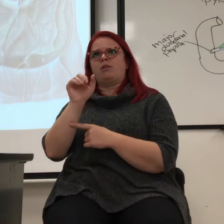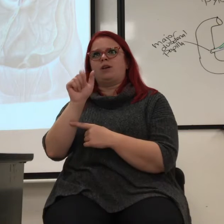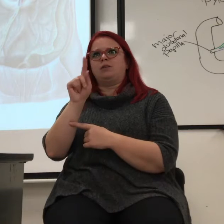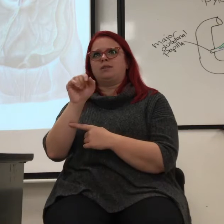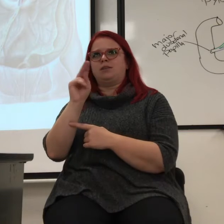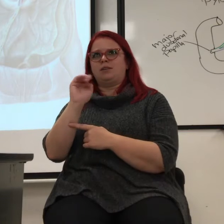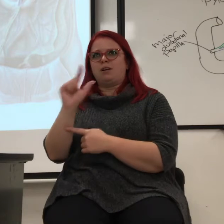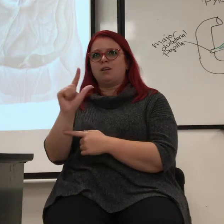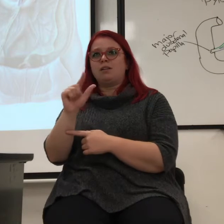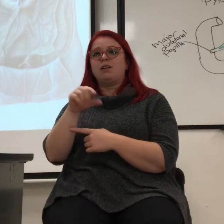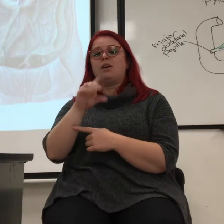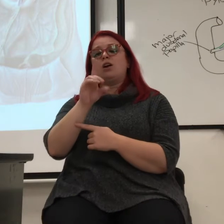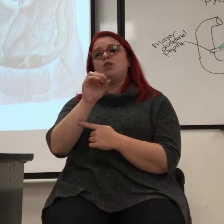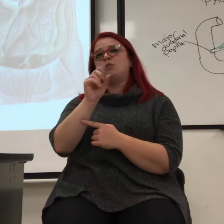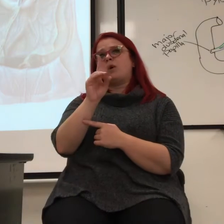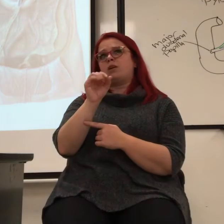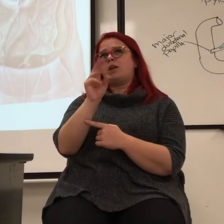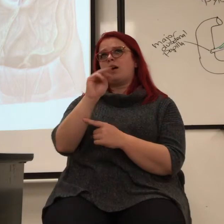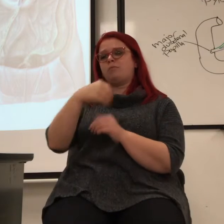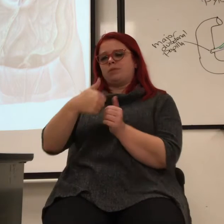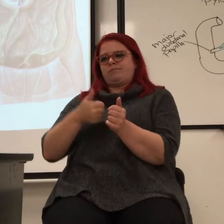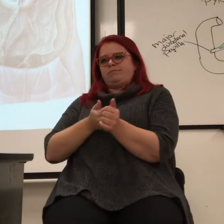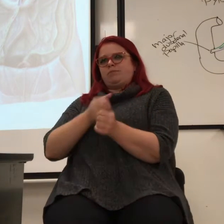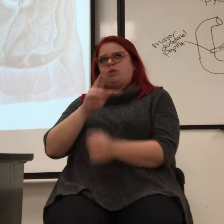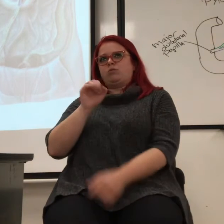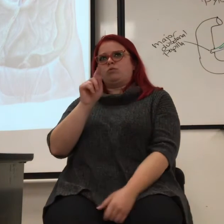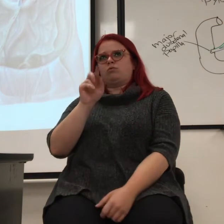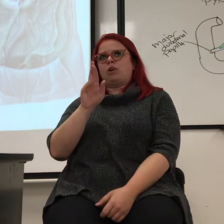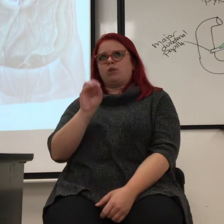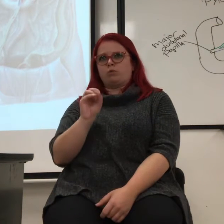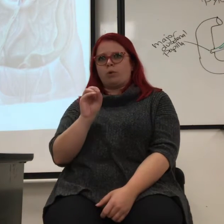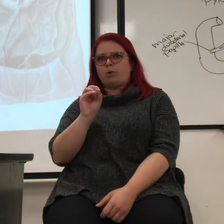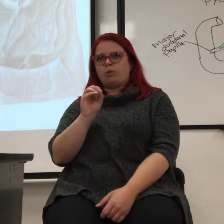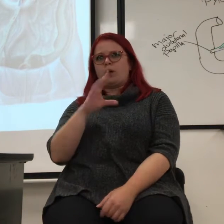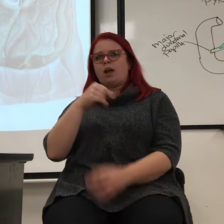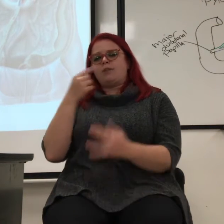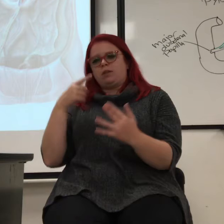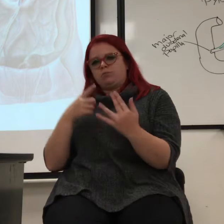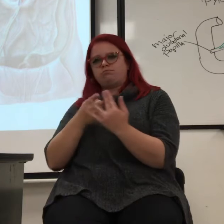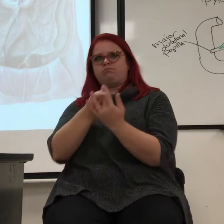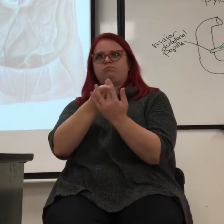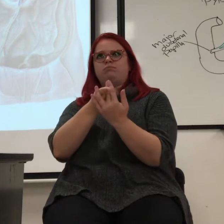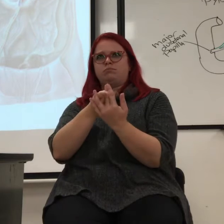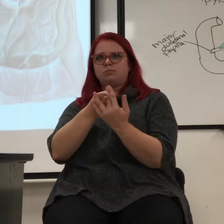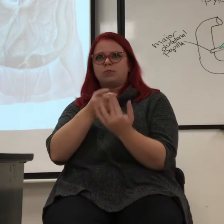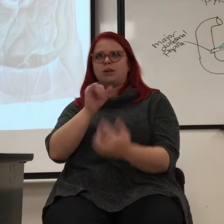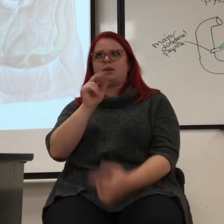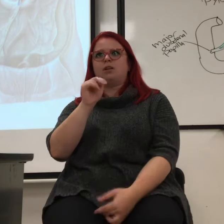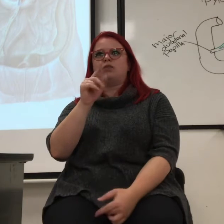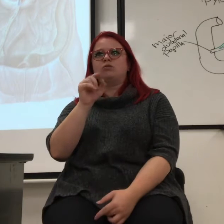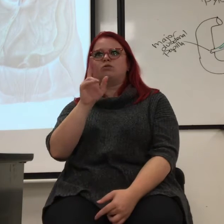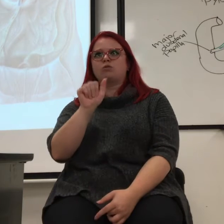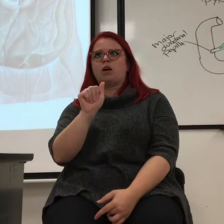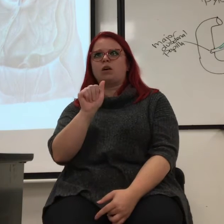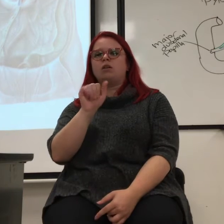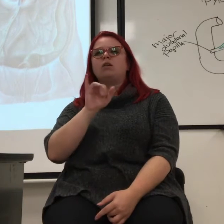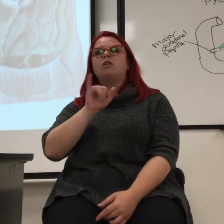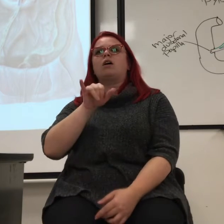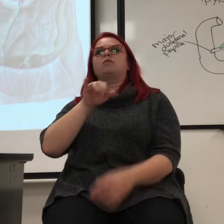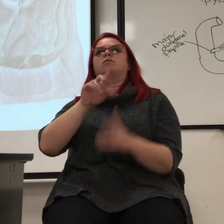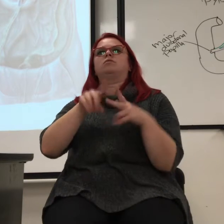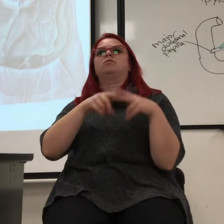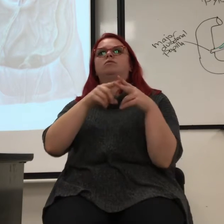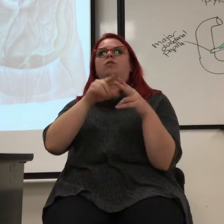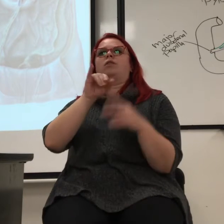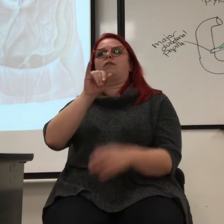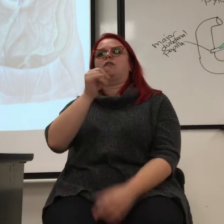Duodenum goes retro. Okay, retro. Pops back intra. That's the end of the duodenum, the beginning of the